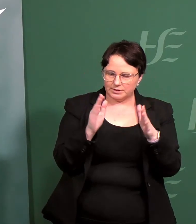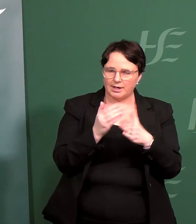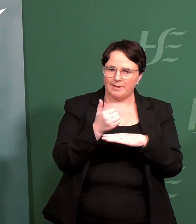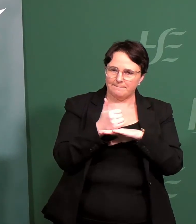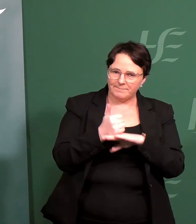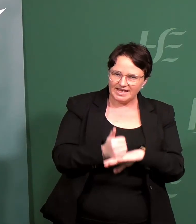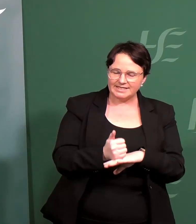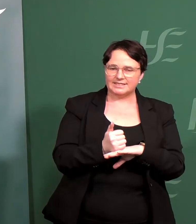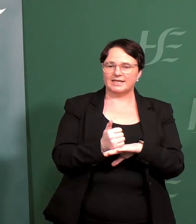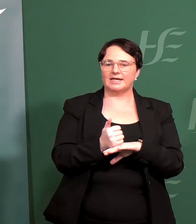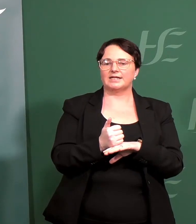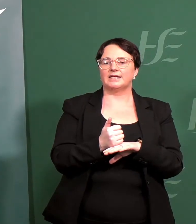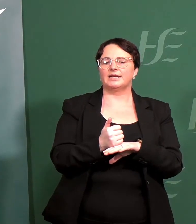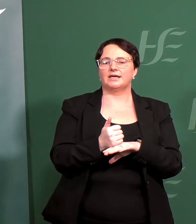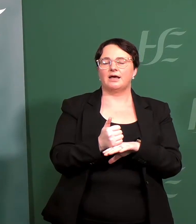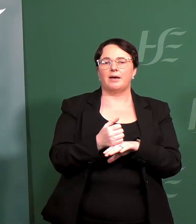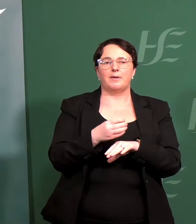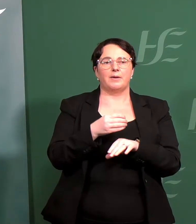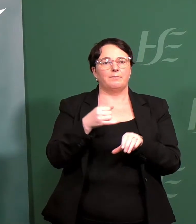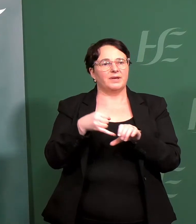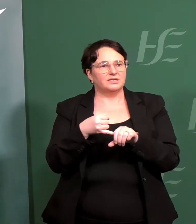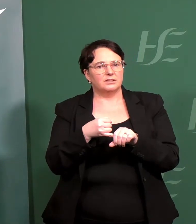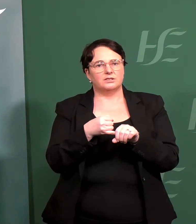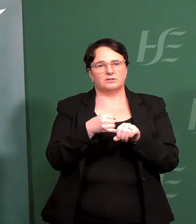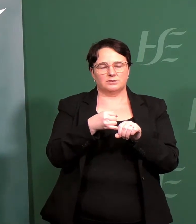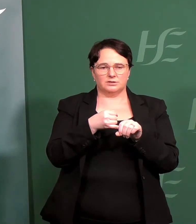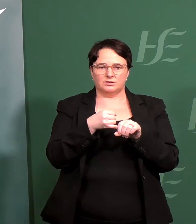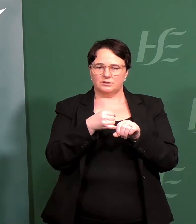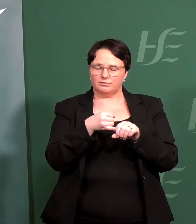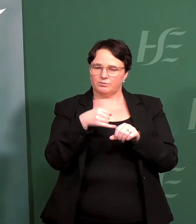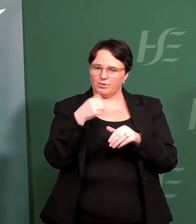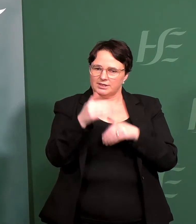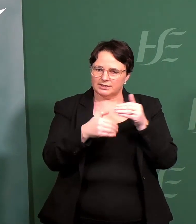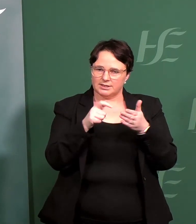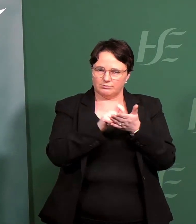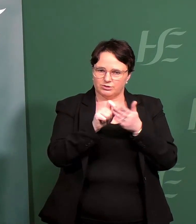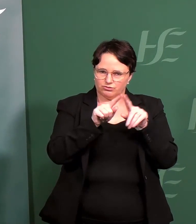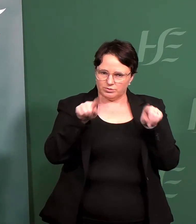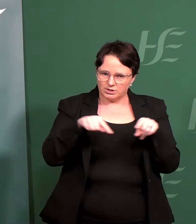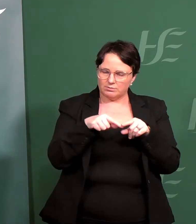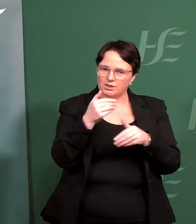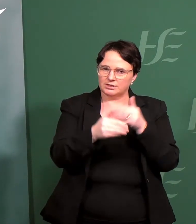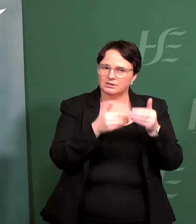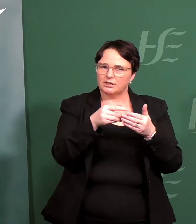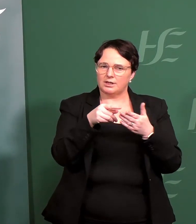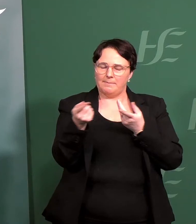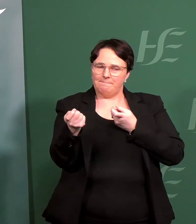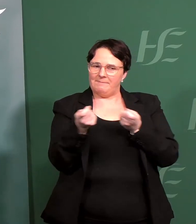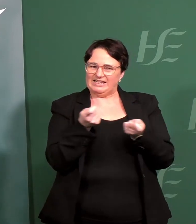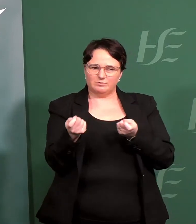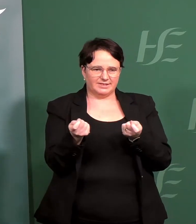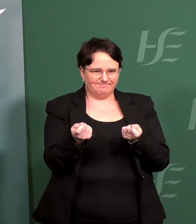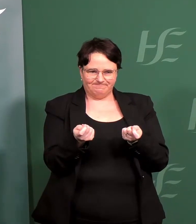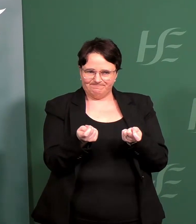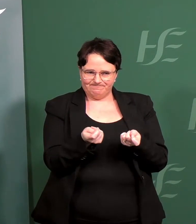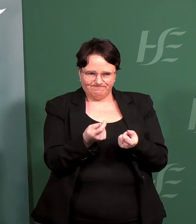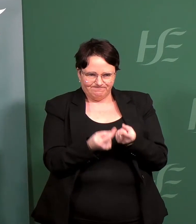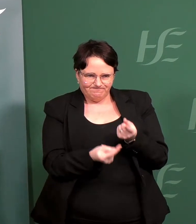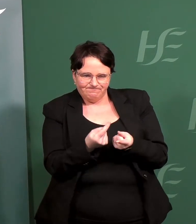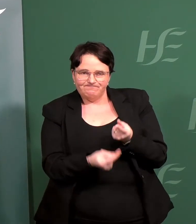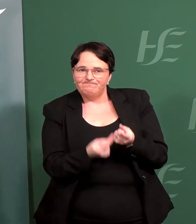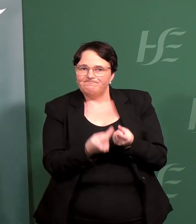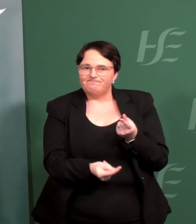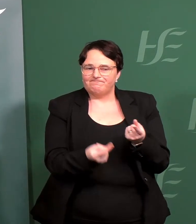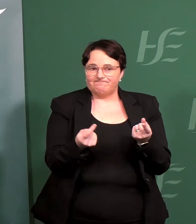clinical oversights and prescription processes and general management processes were at least lacking, and if not in some